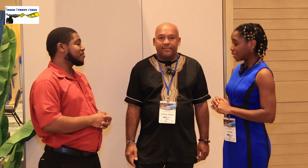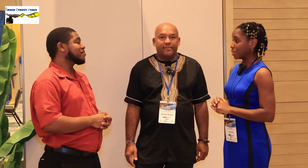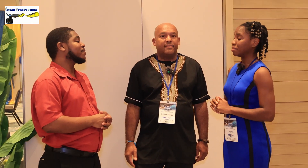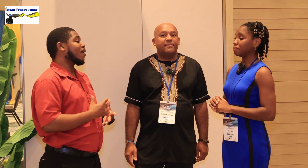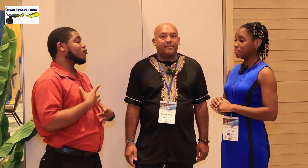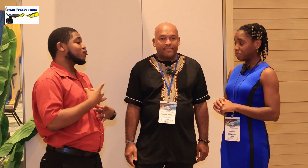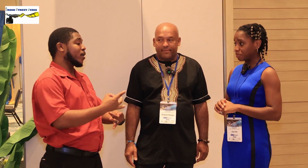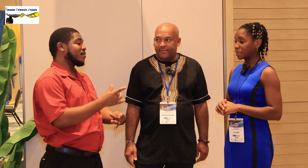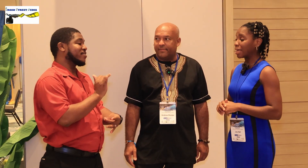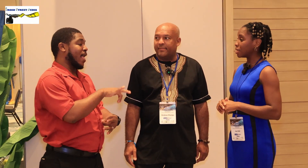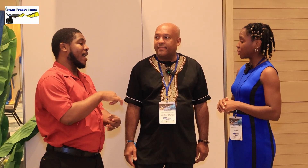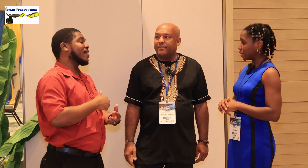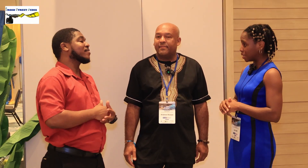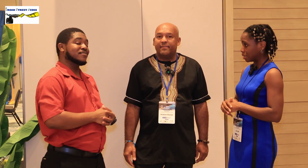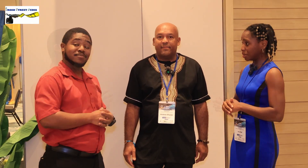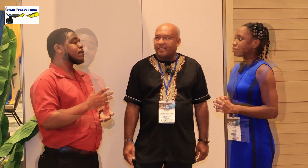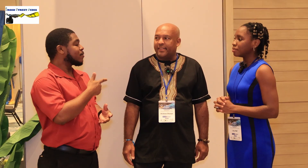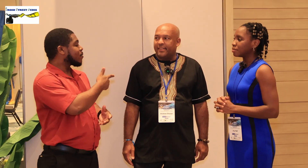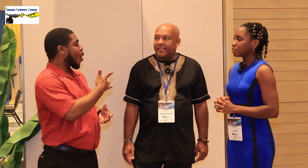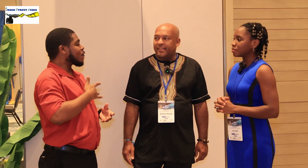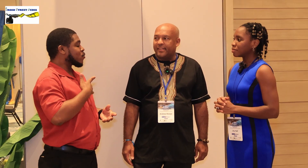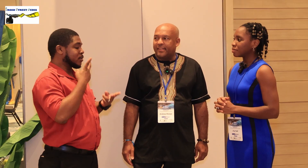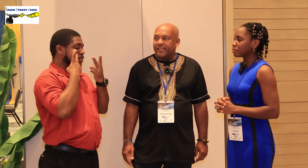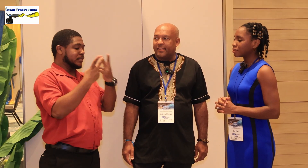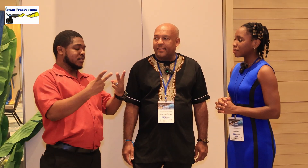Oh, really? That's interesting.